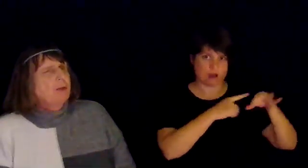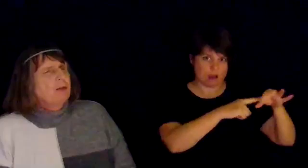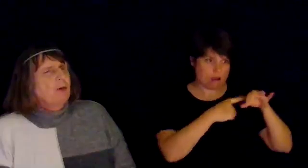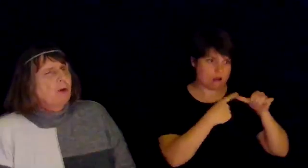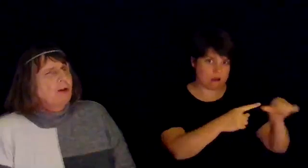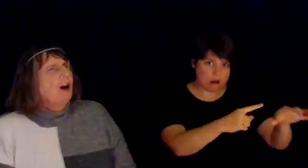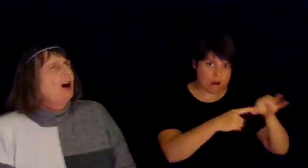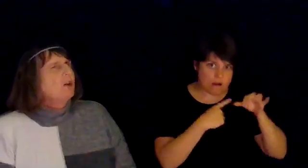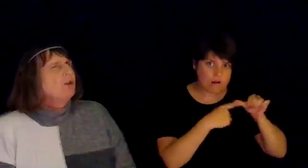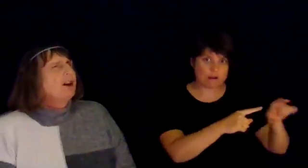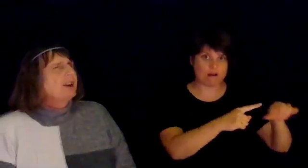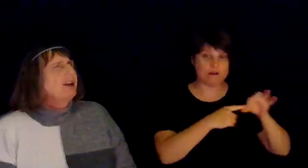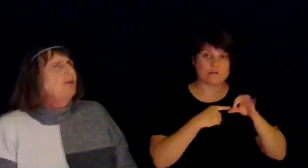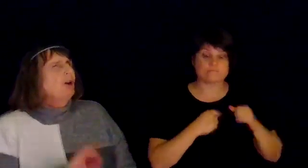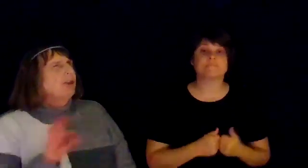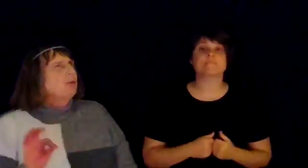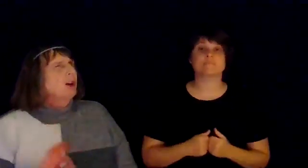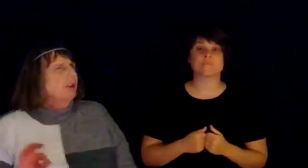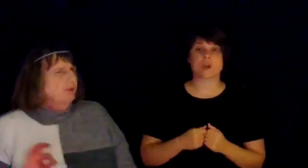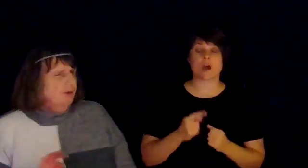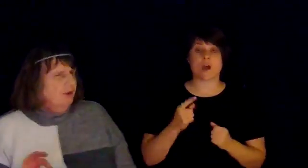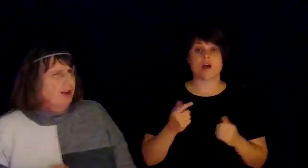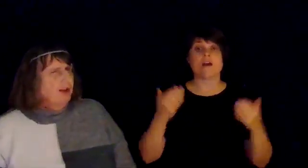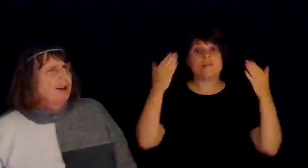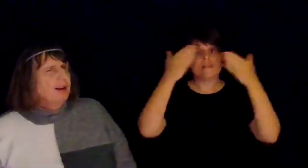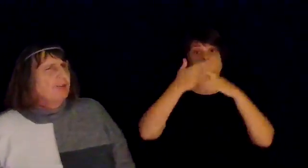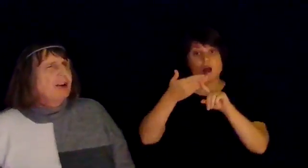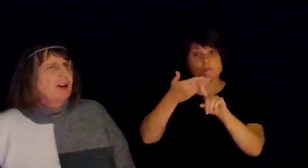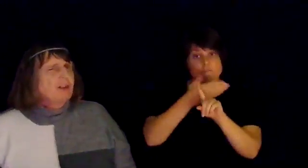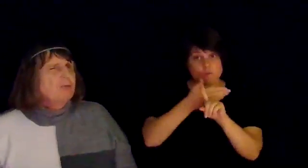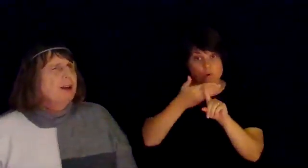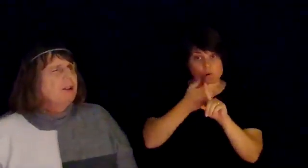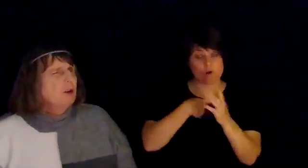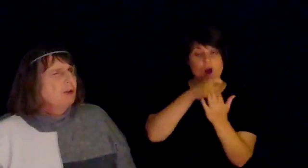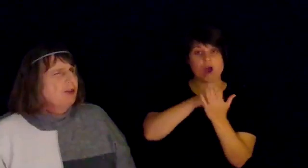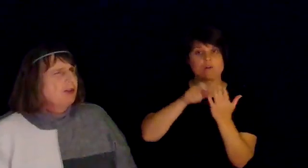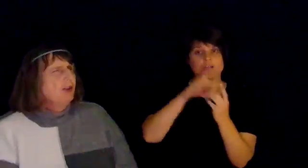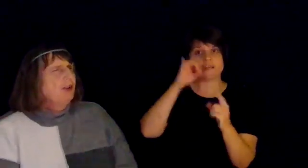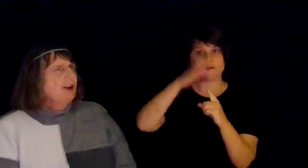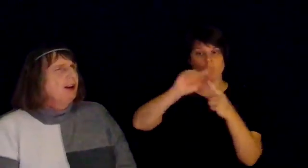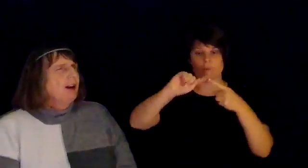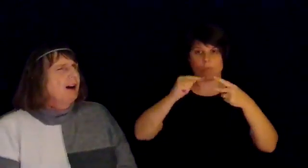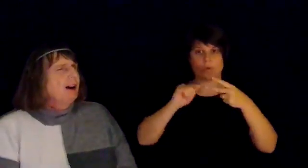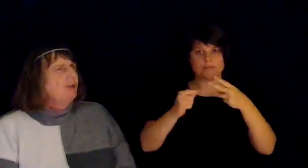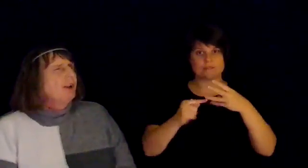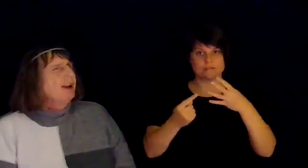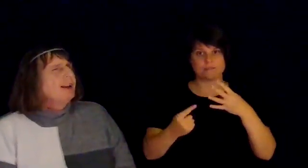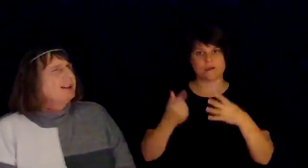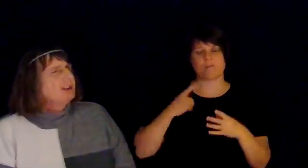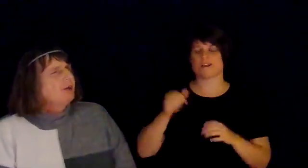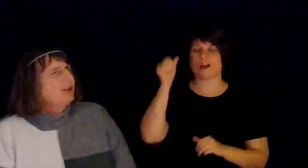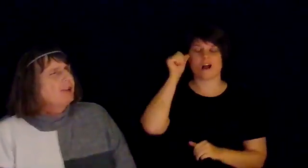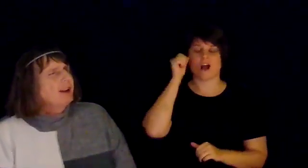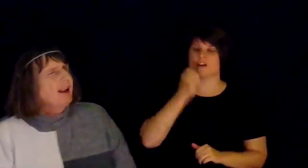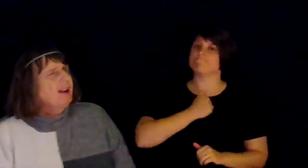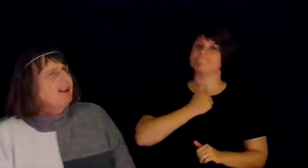the night before, I wrote down key points in Braille. Because of being nervous, it